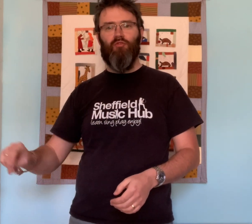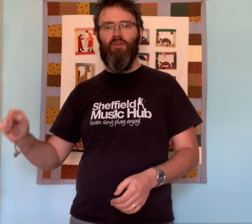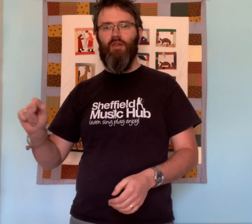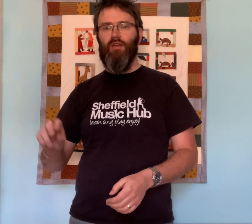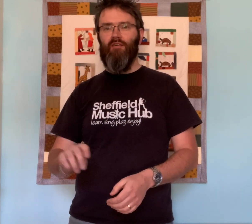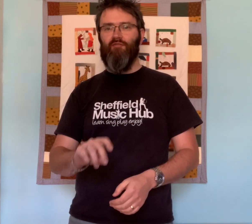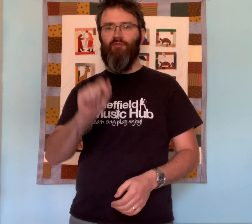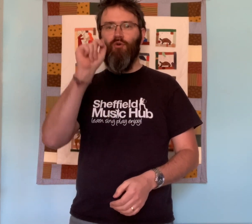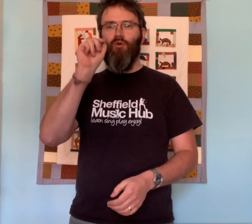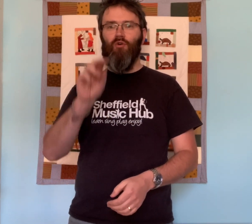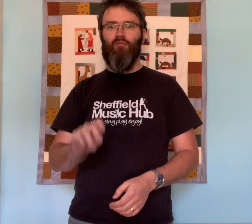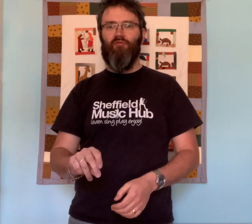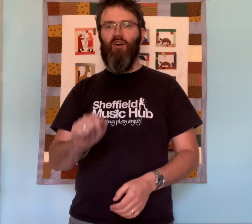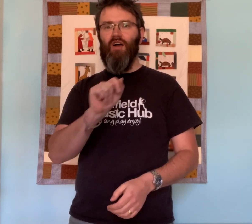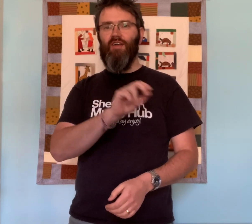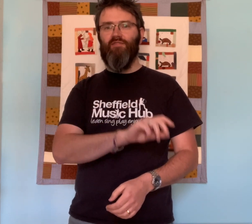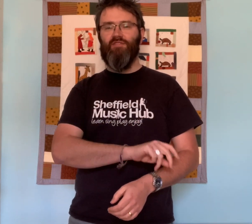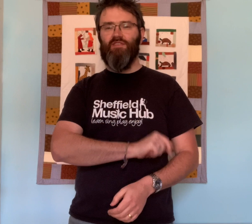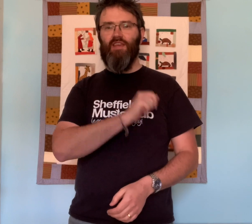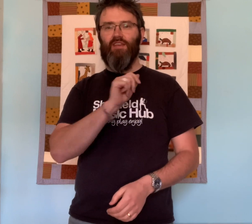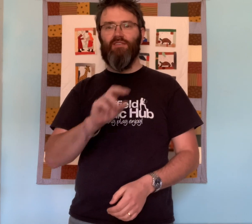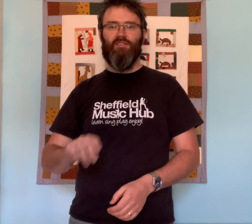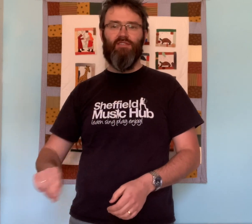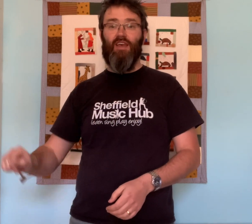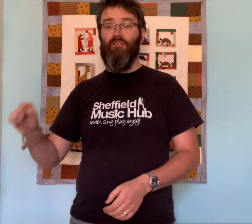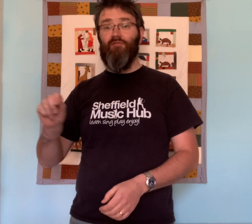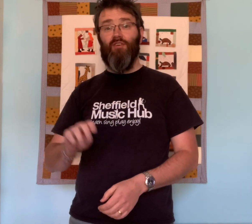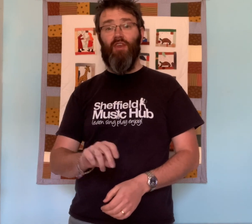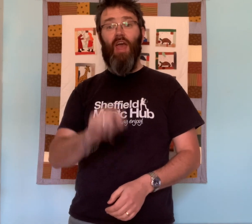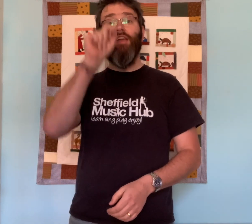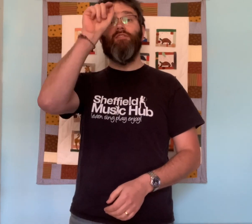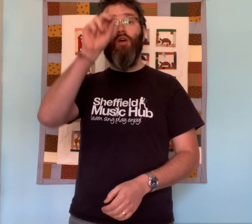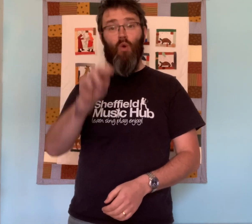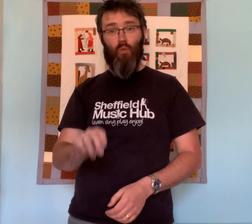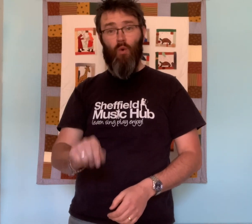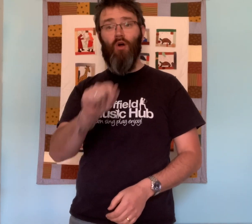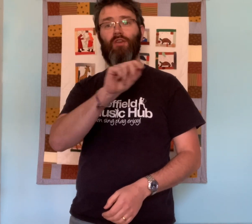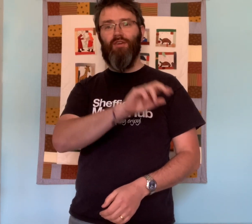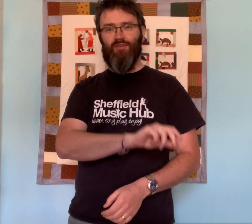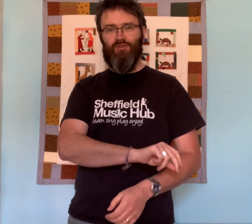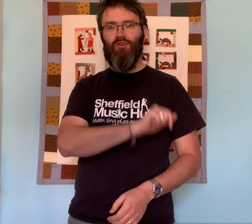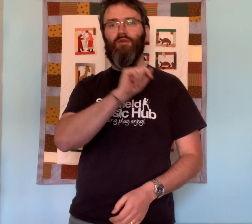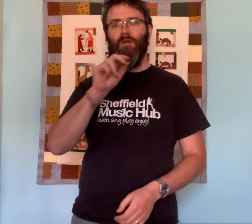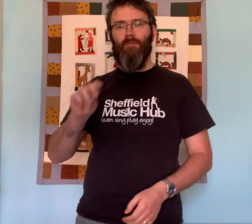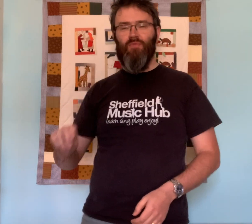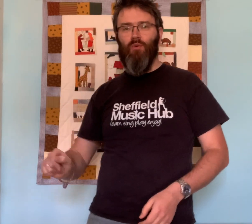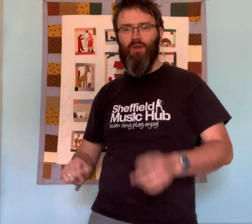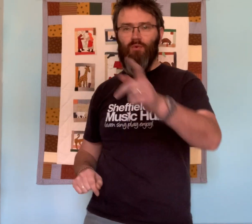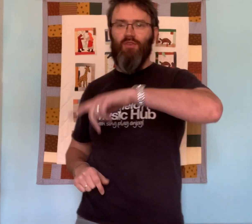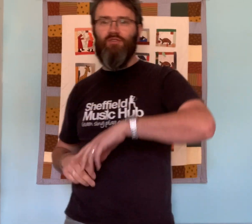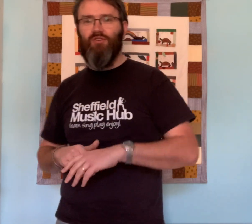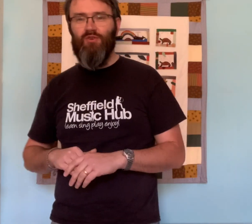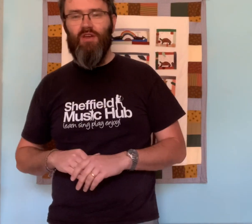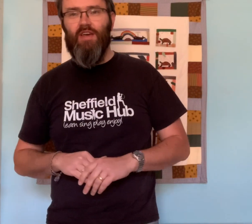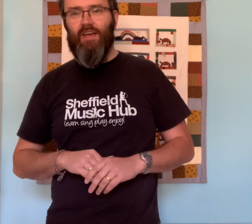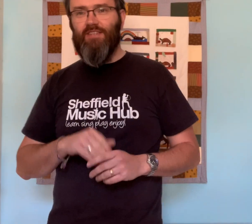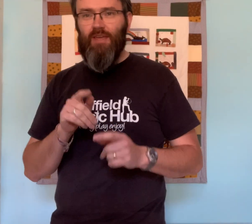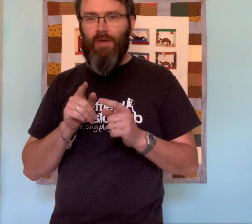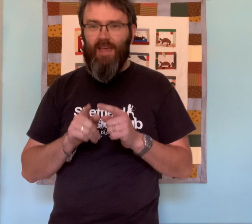3, 4, 5, 6, 7, 8. 1, 2. And what I want you to do is keep